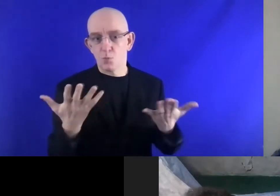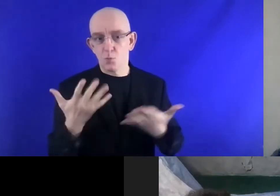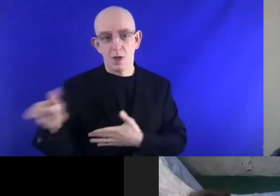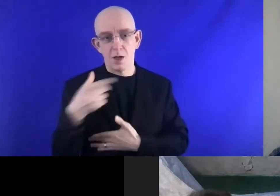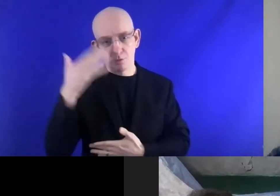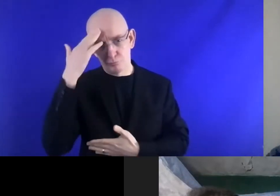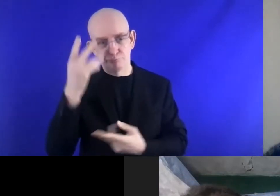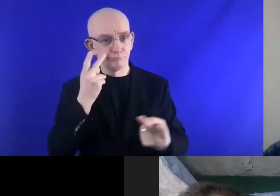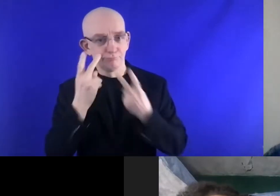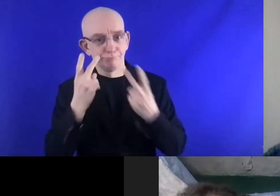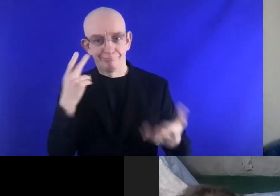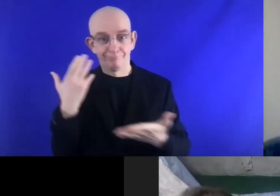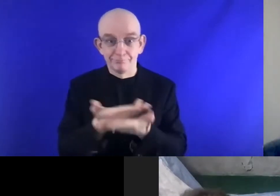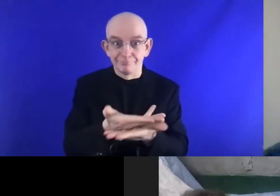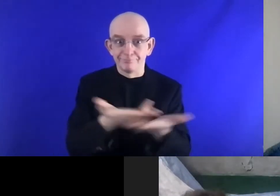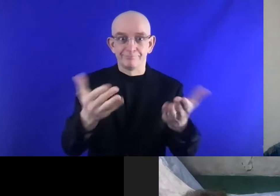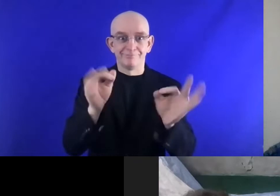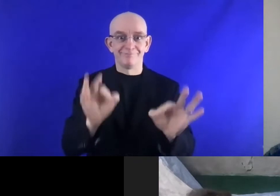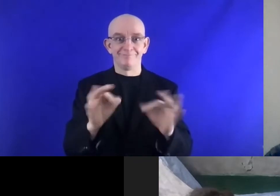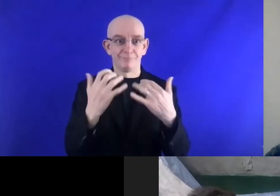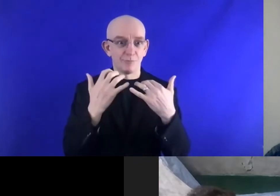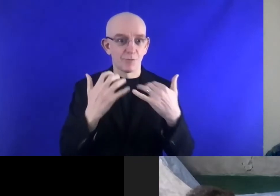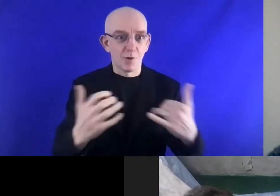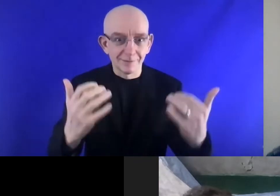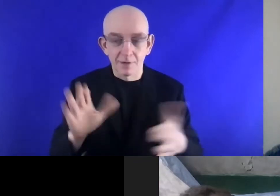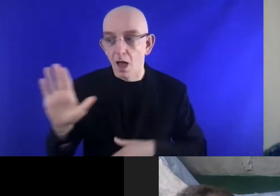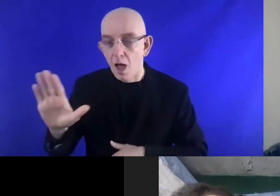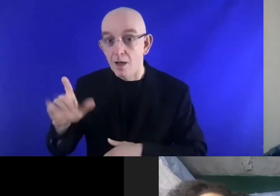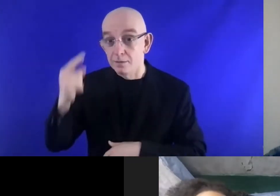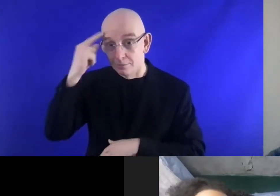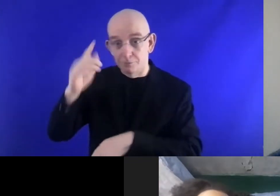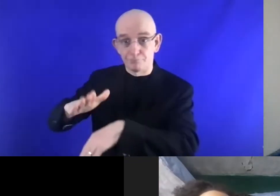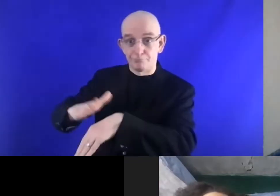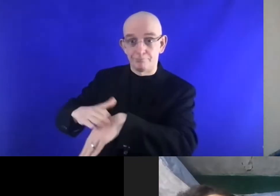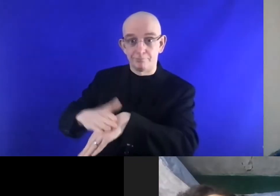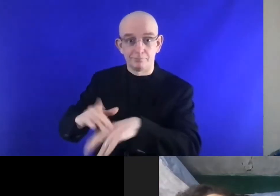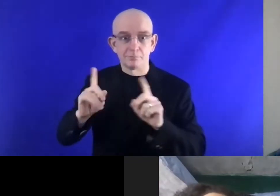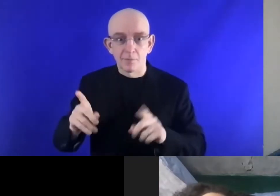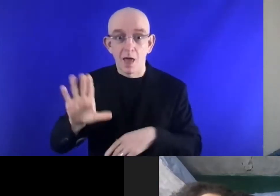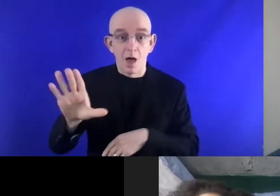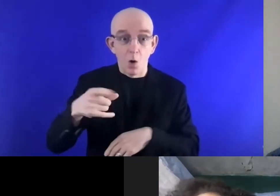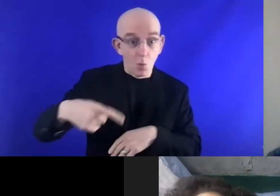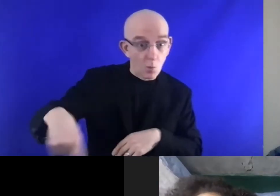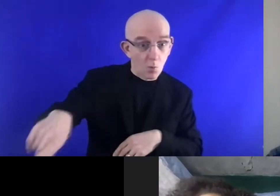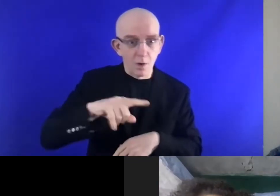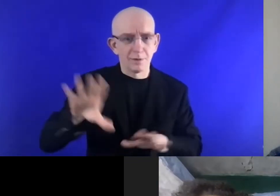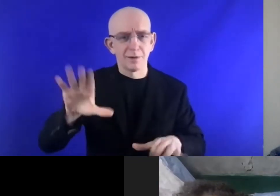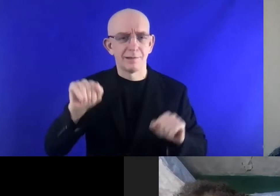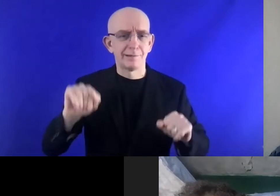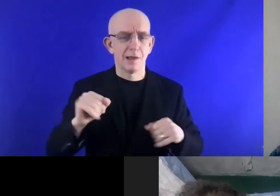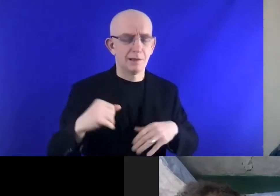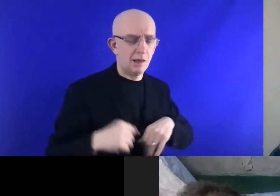have a cape to be a superhero. I'm sure that all of us, all of those who are participating here